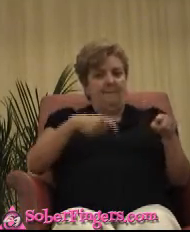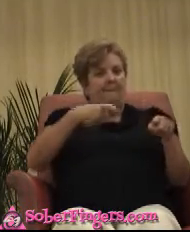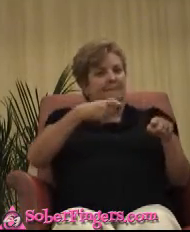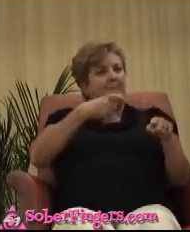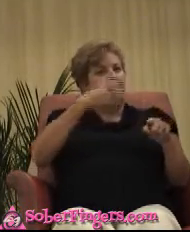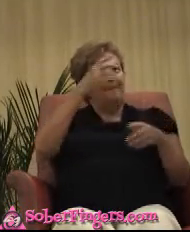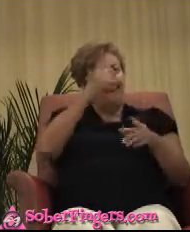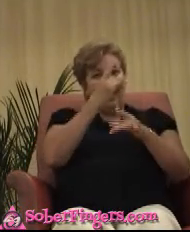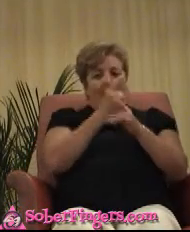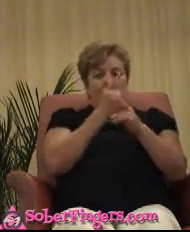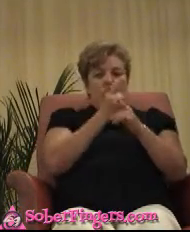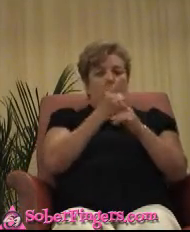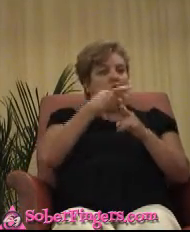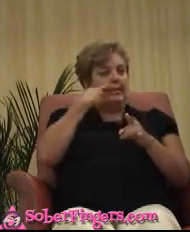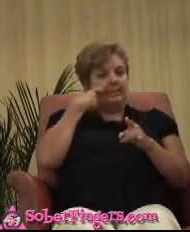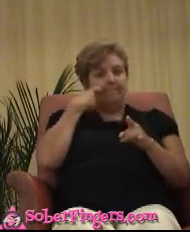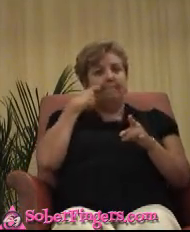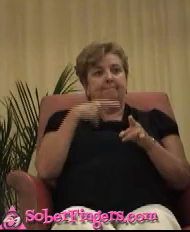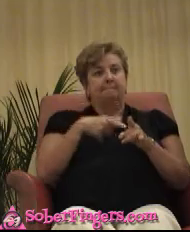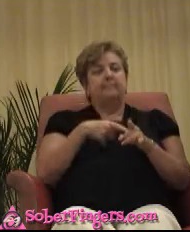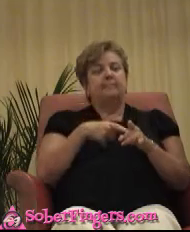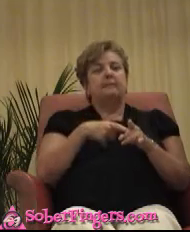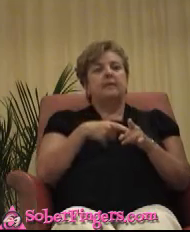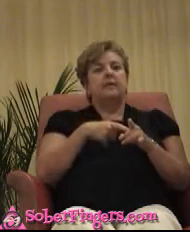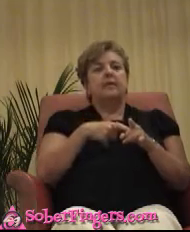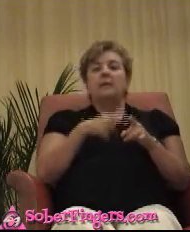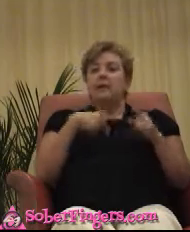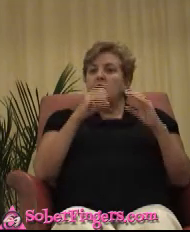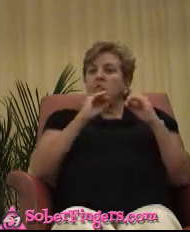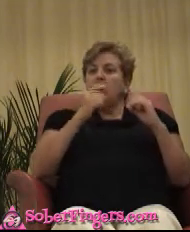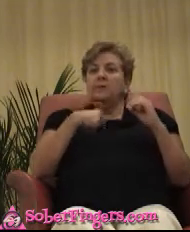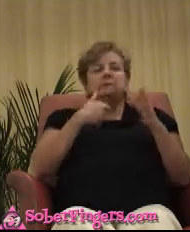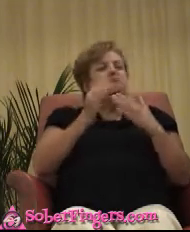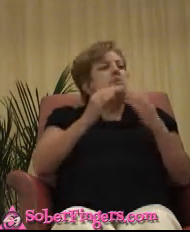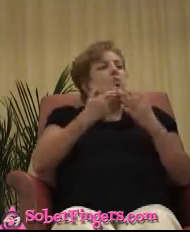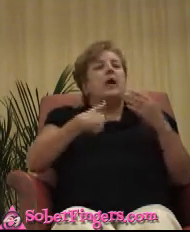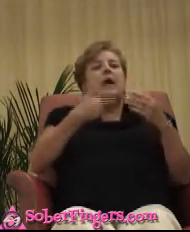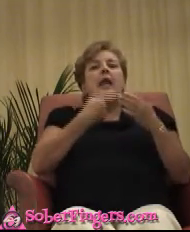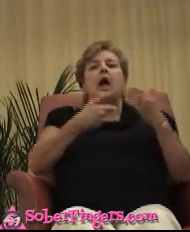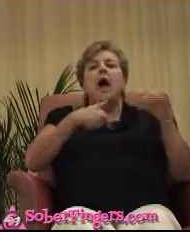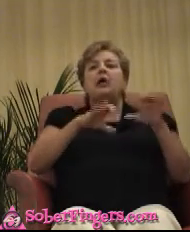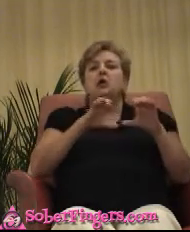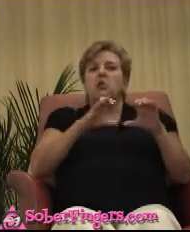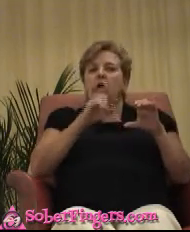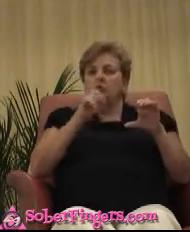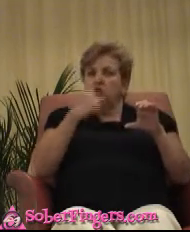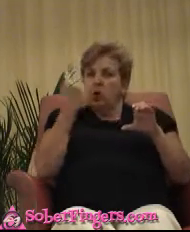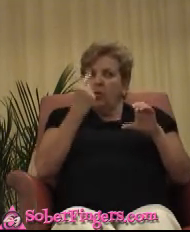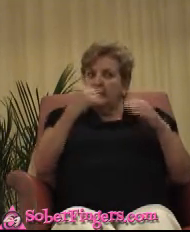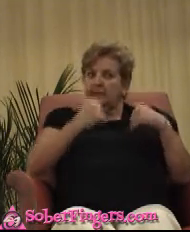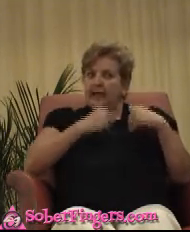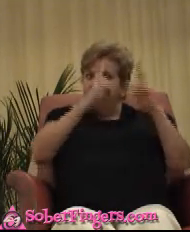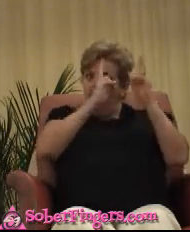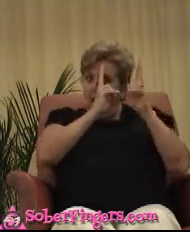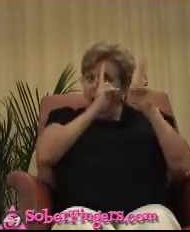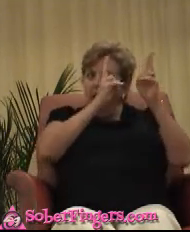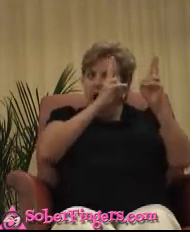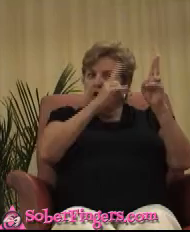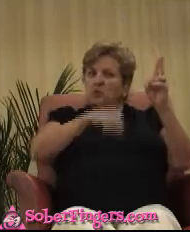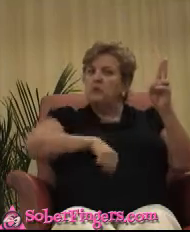best, that no matter what it was that I was doing, I was to do it in a way to reflect honor and pride and dignity on whatever that was, whether I was putting